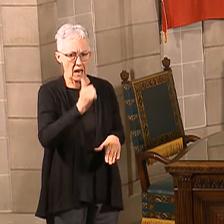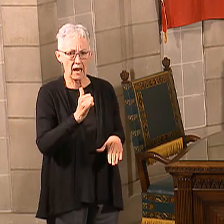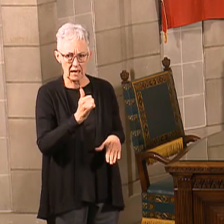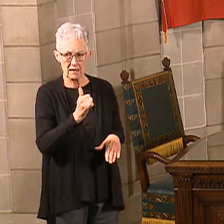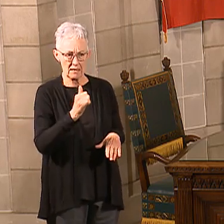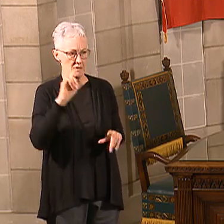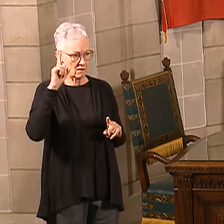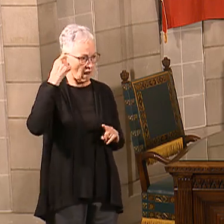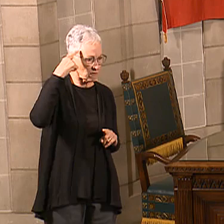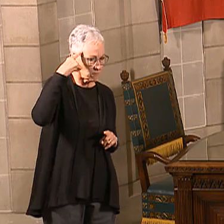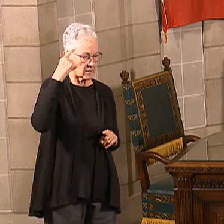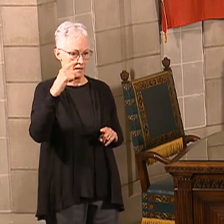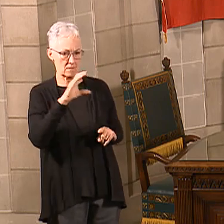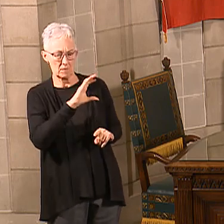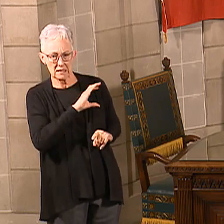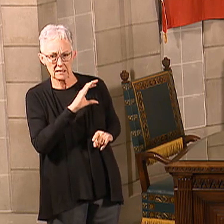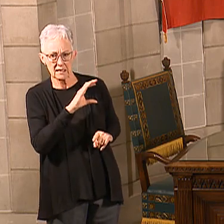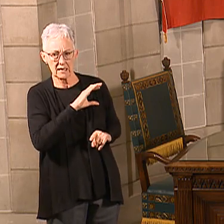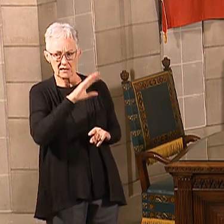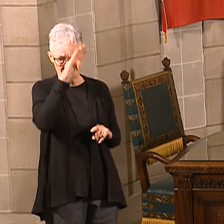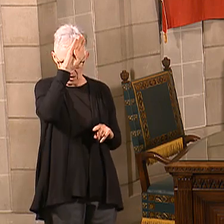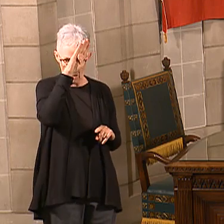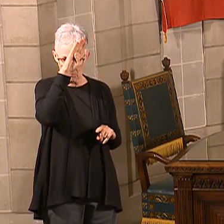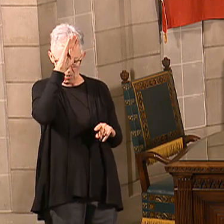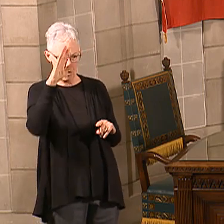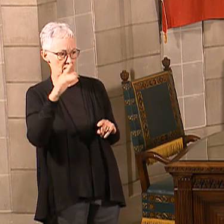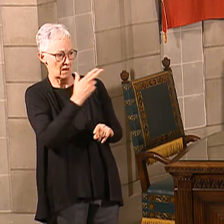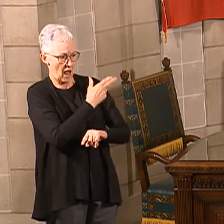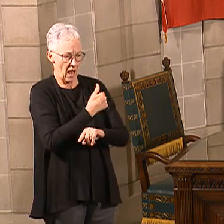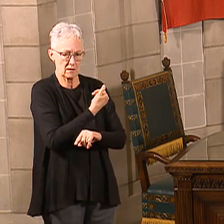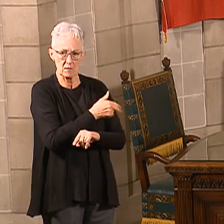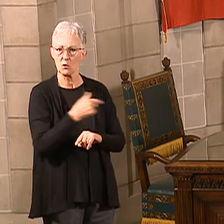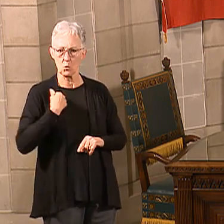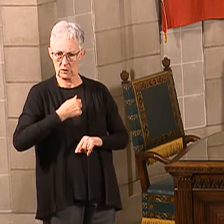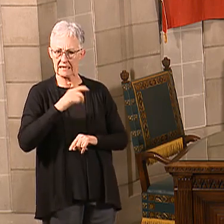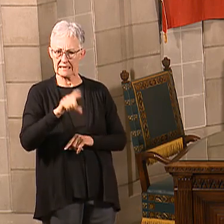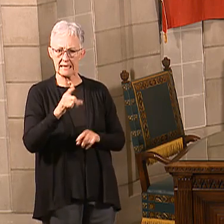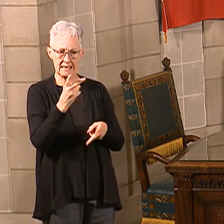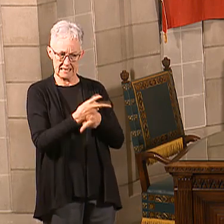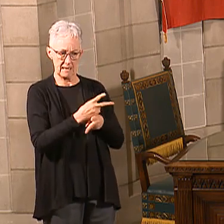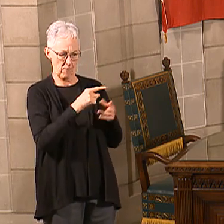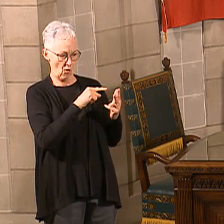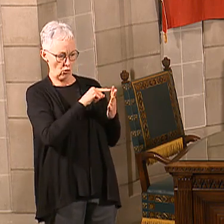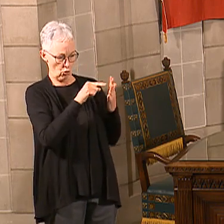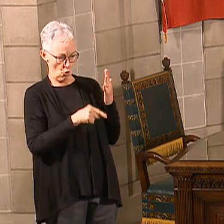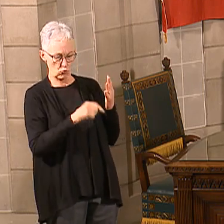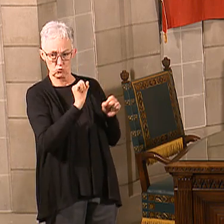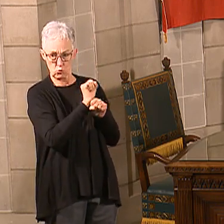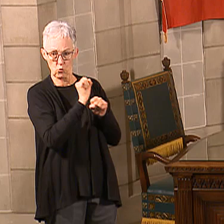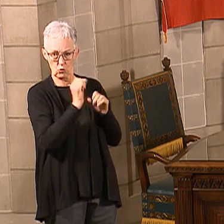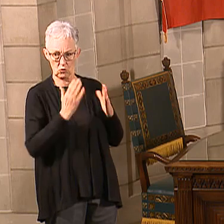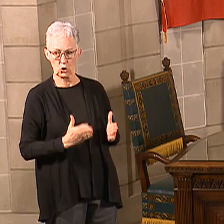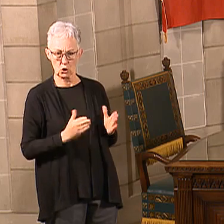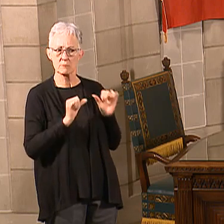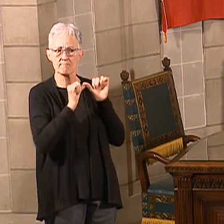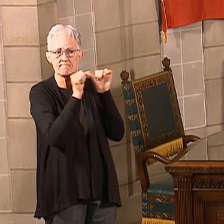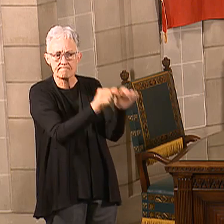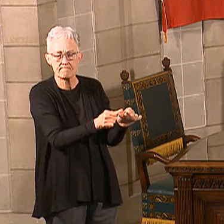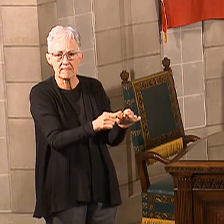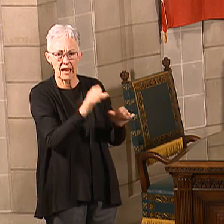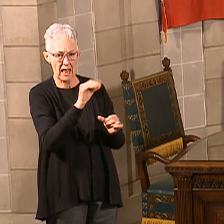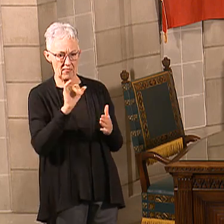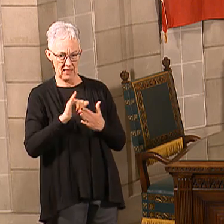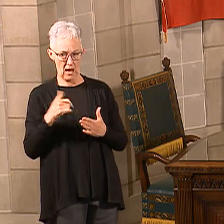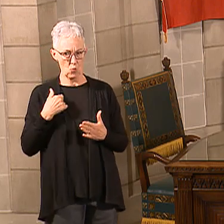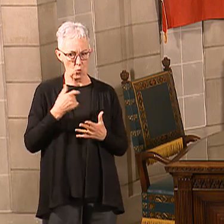government. At times such as these, it's important that those services remain available, and that our leadership is flexing to